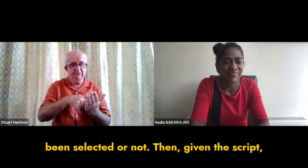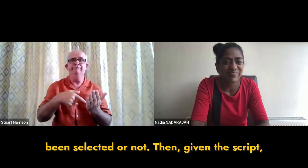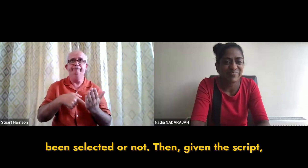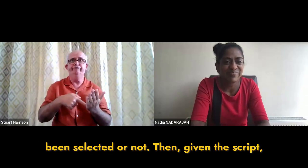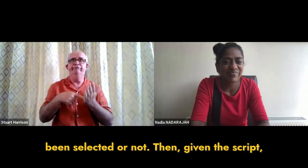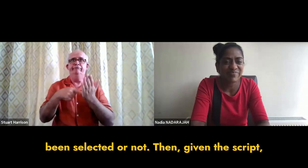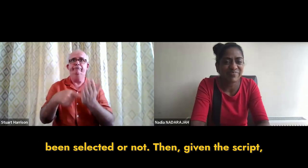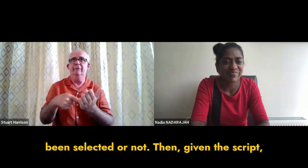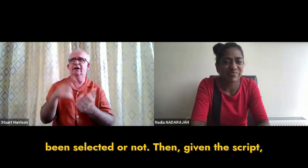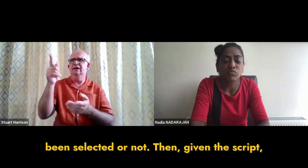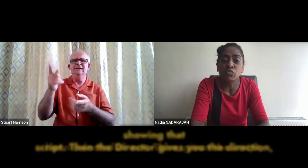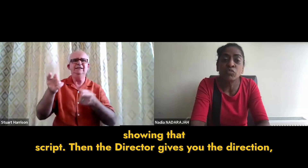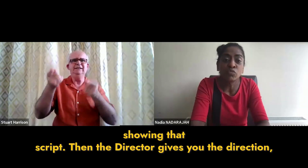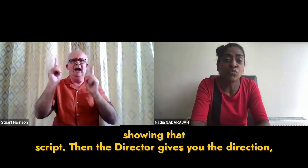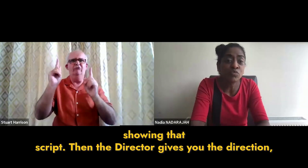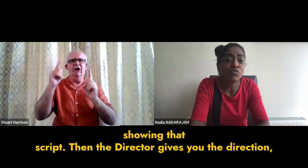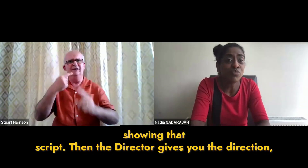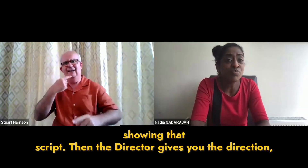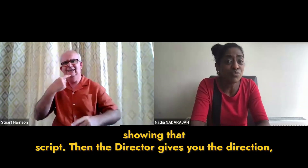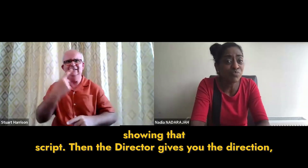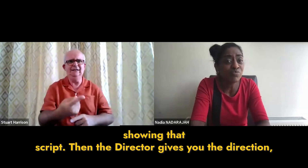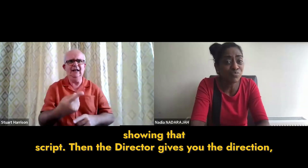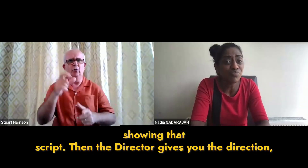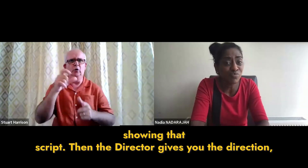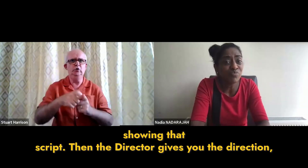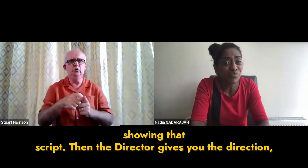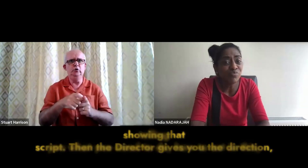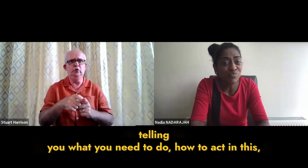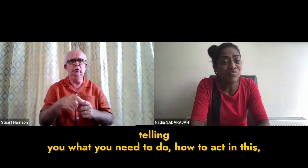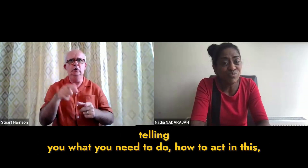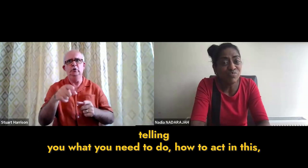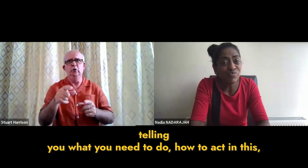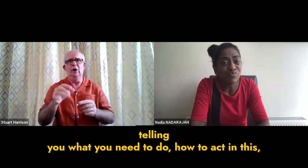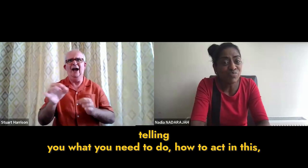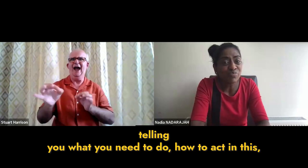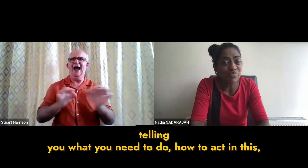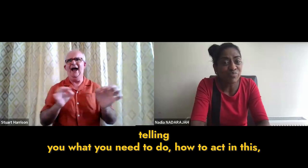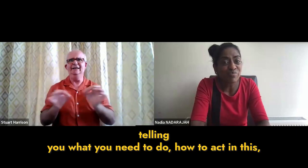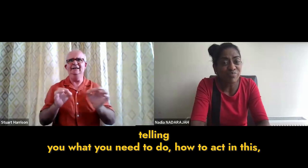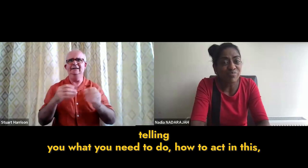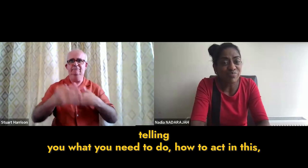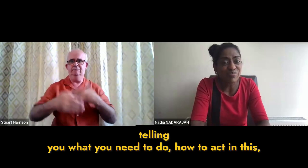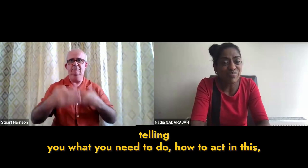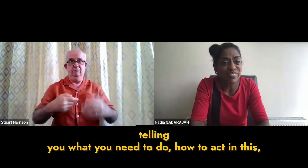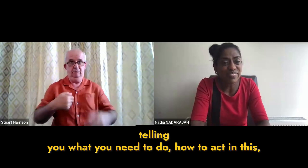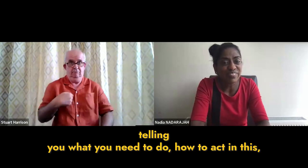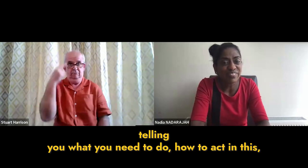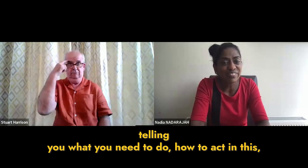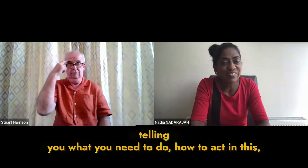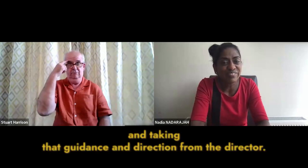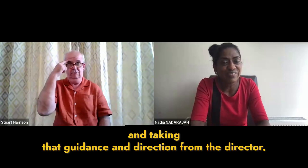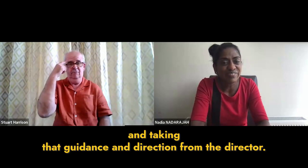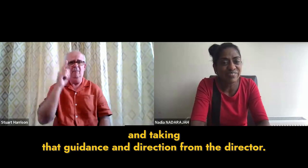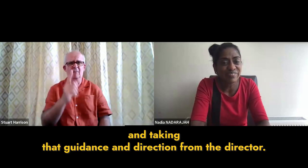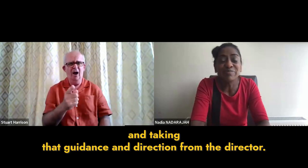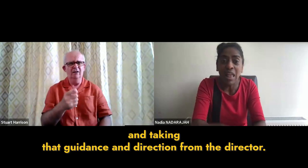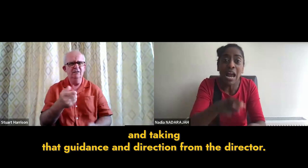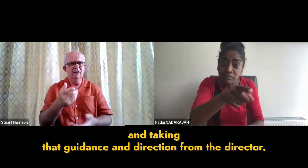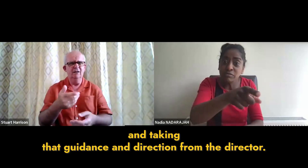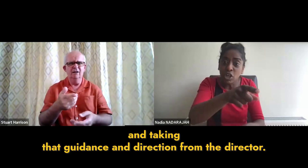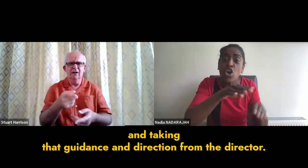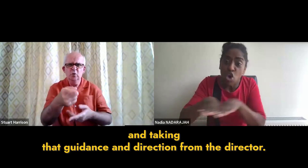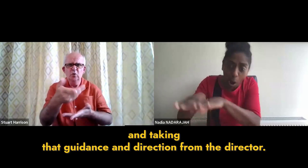or not, given the script, showing that script to the direction, saying to the director what you need to do, how to act this, and taking